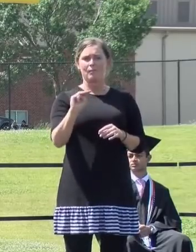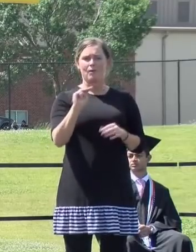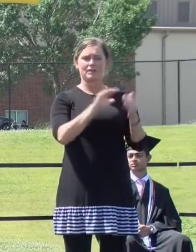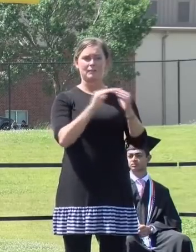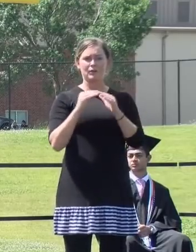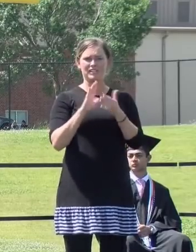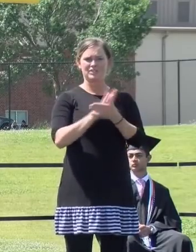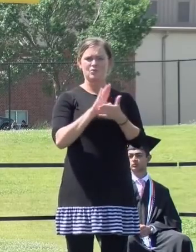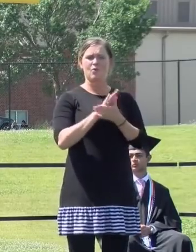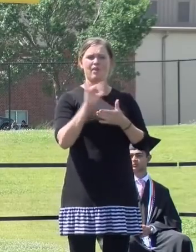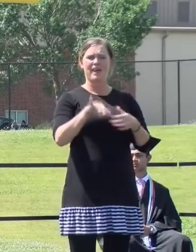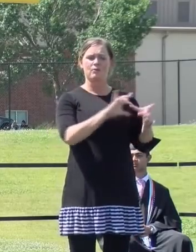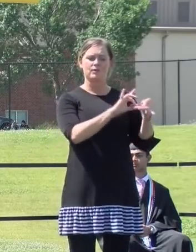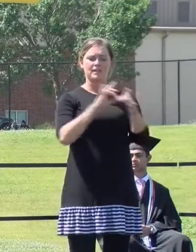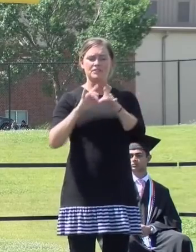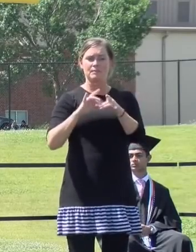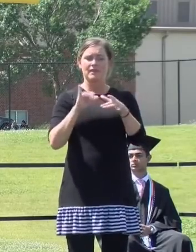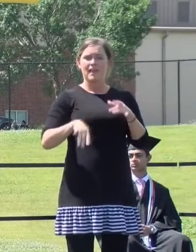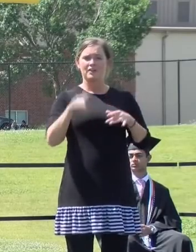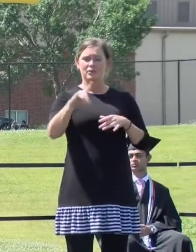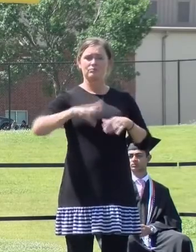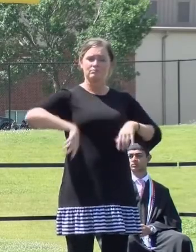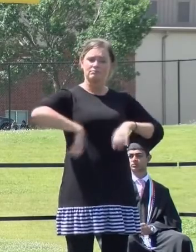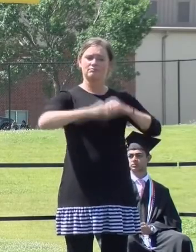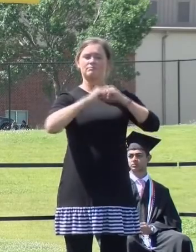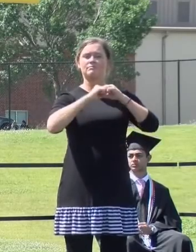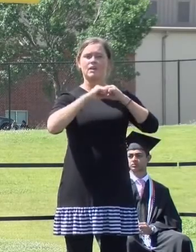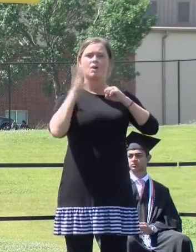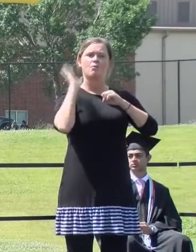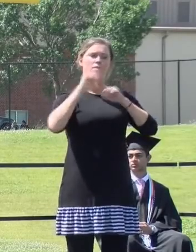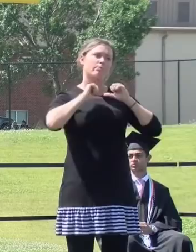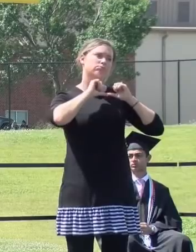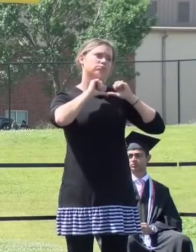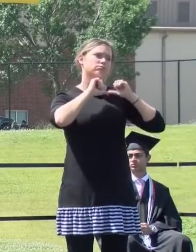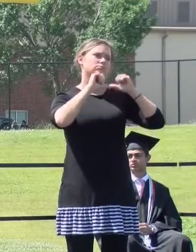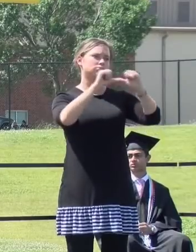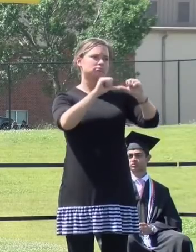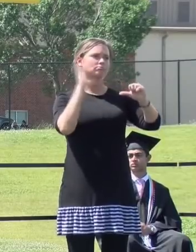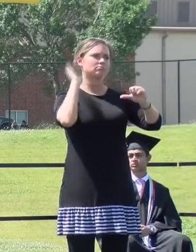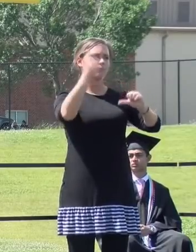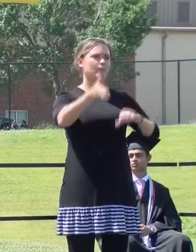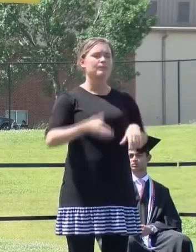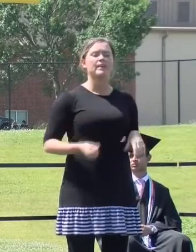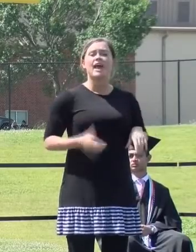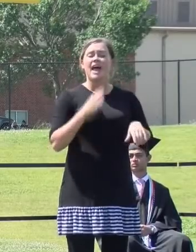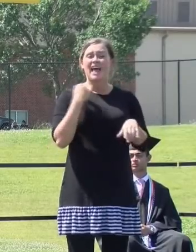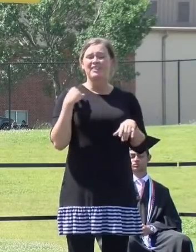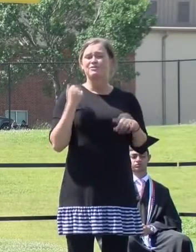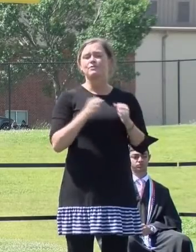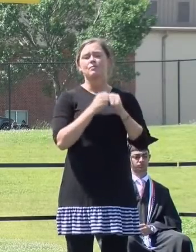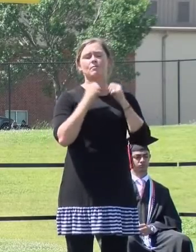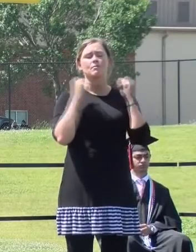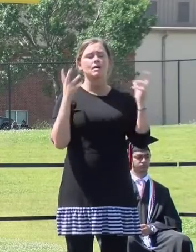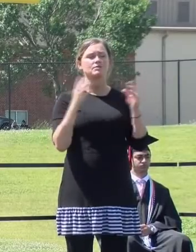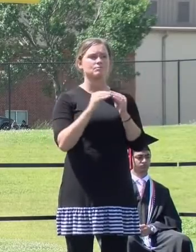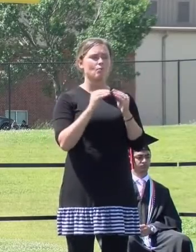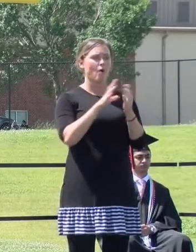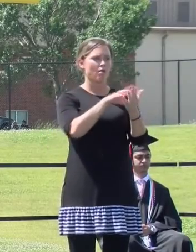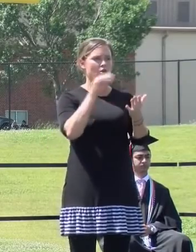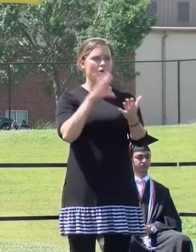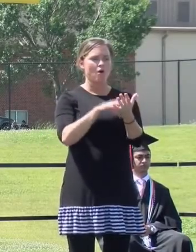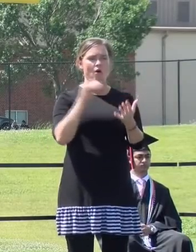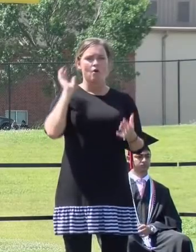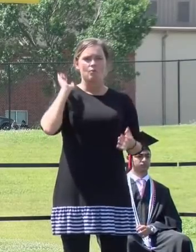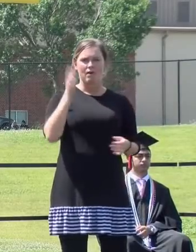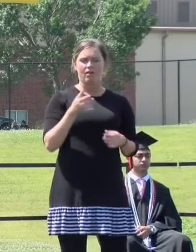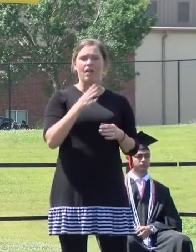School community, the relationships you've built here, will carry you forward. And there'll be so much more to learn.